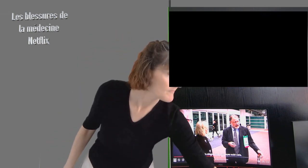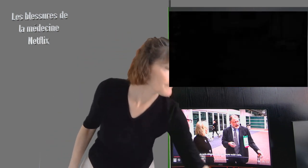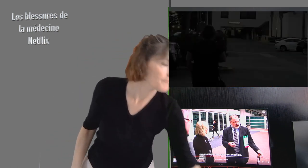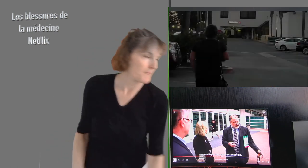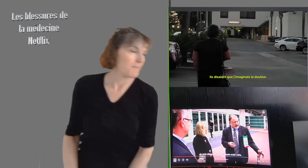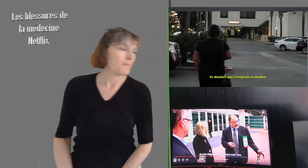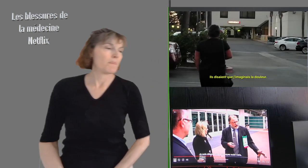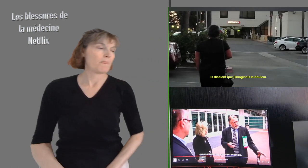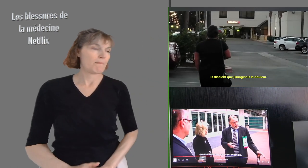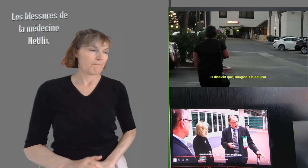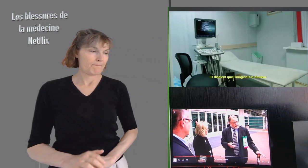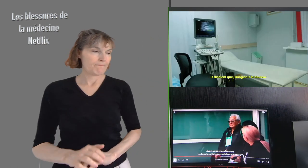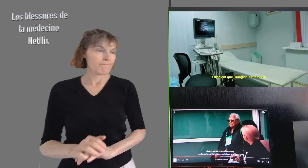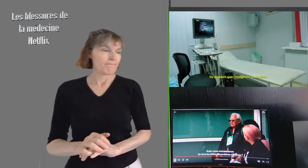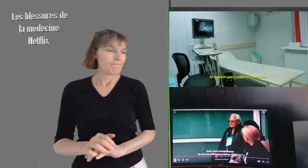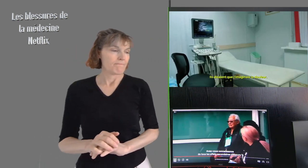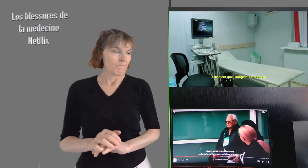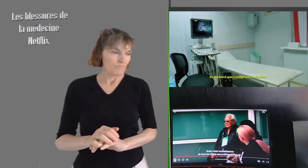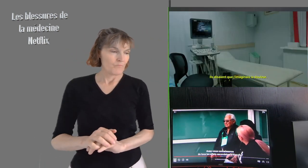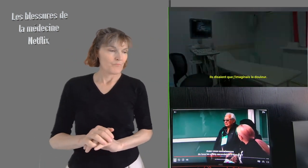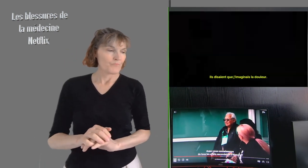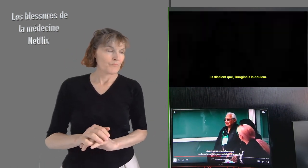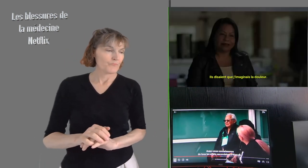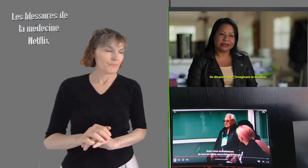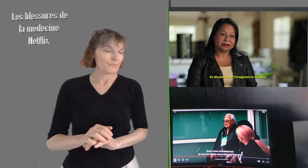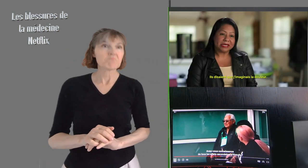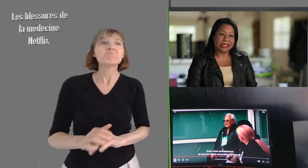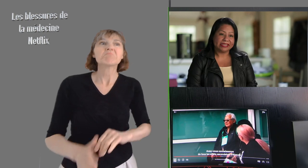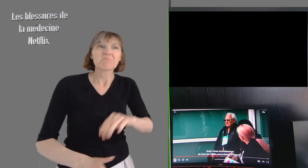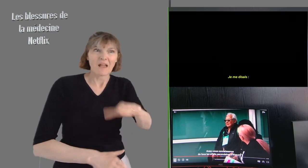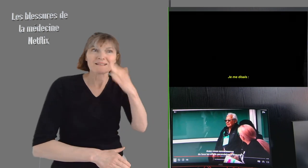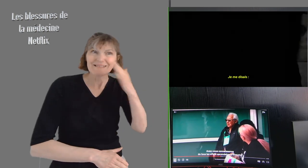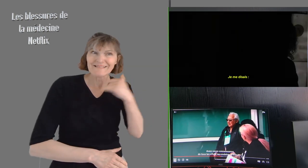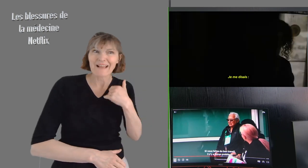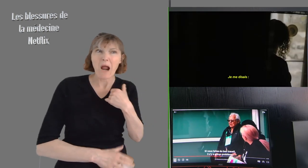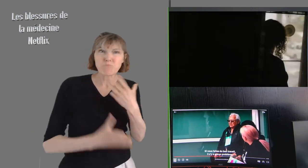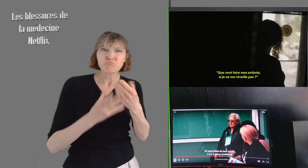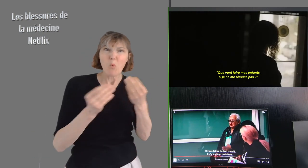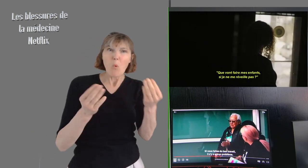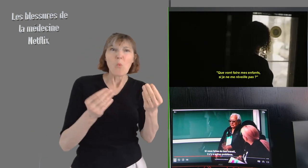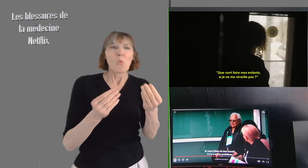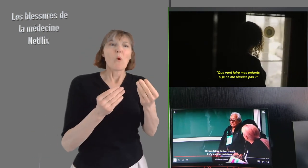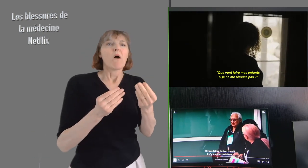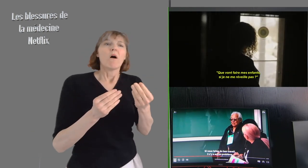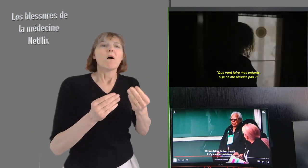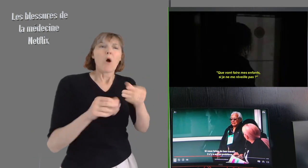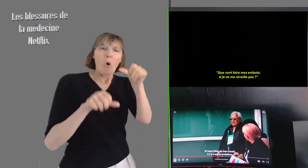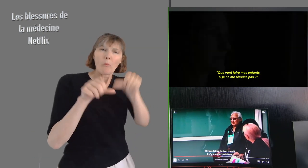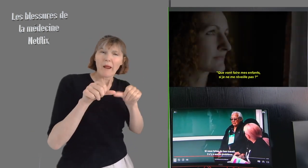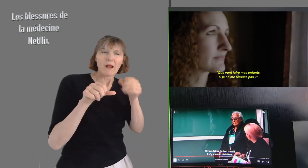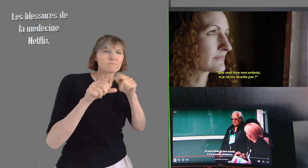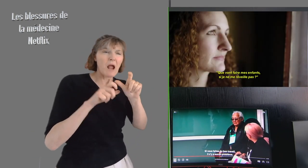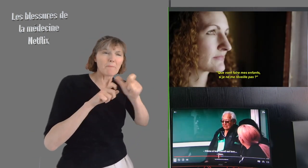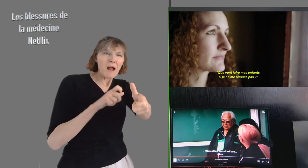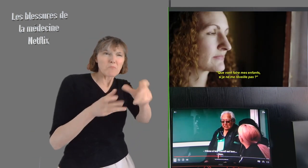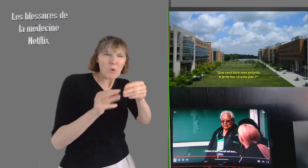I'm sorry for you. You know there are serious effects secondary effects? No, if it's well, it doesn't make any problem. Yes,